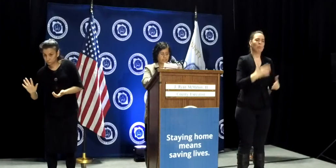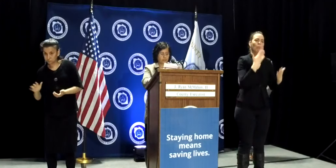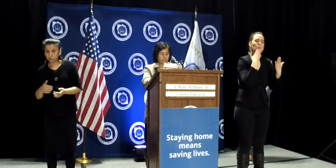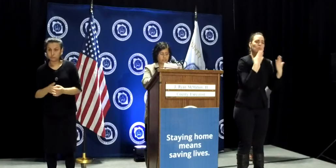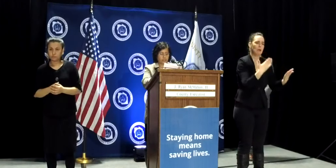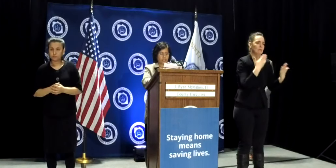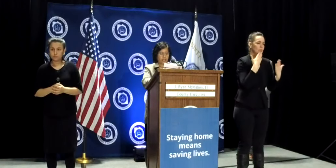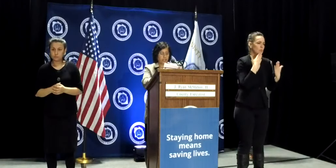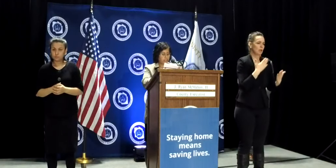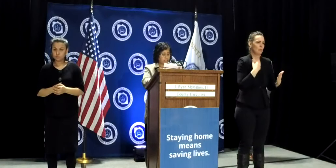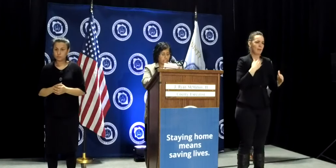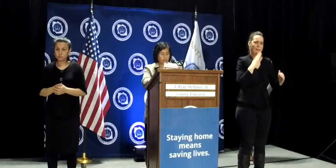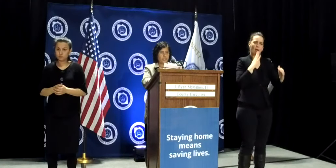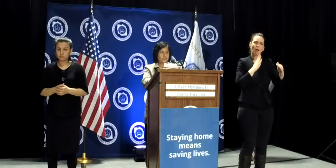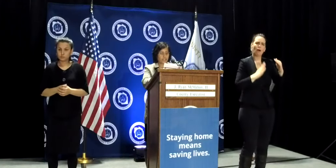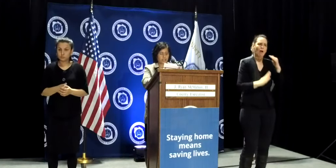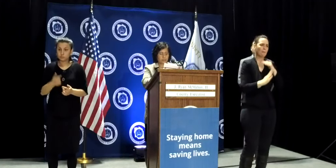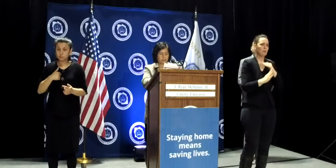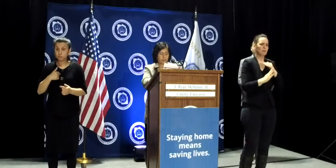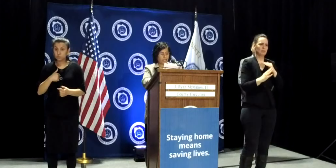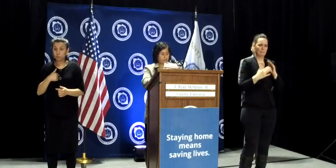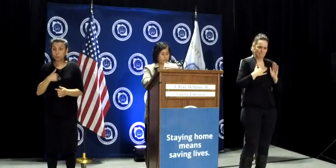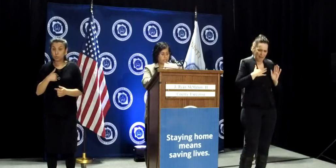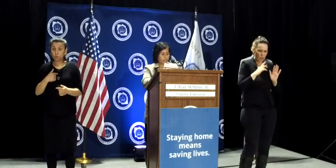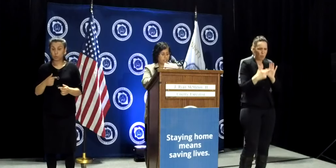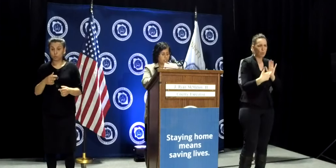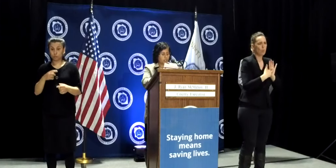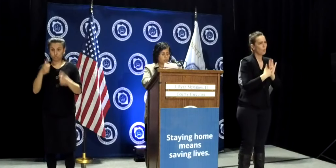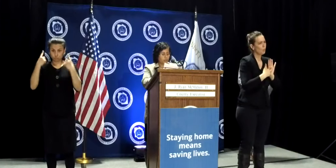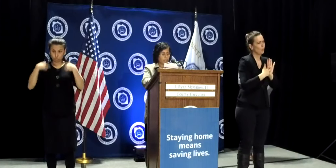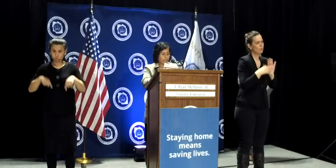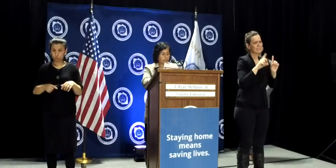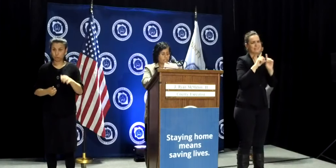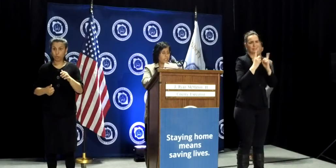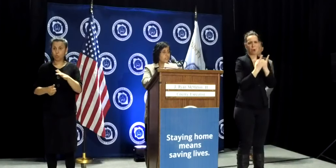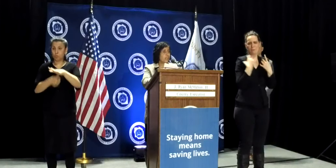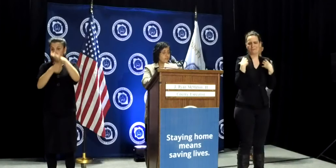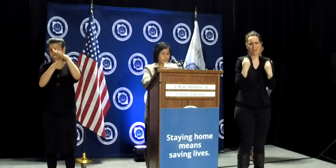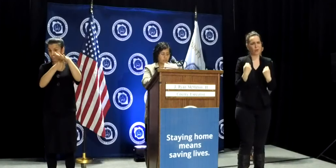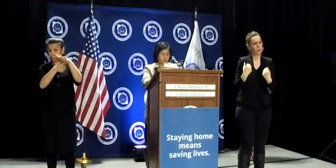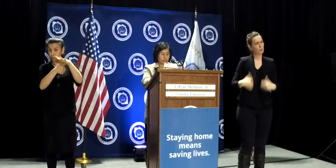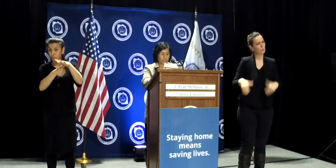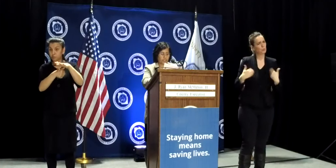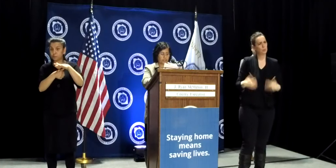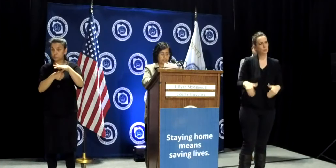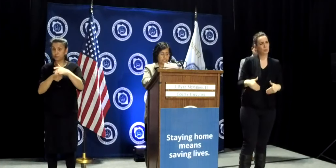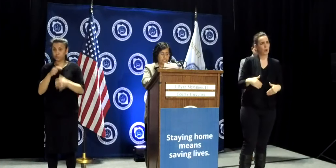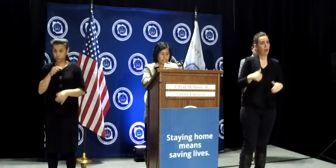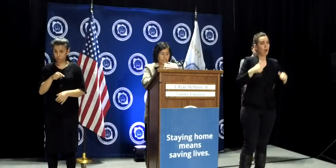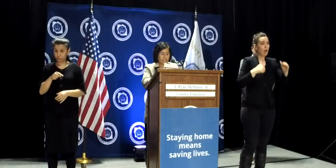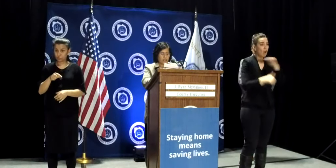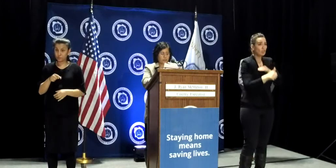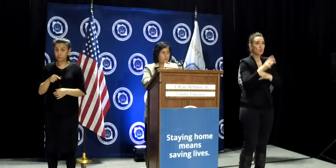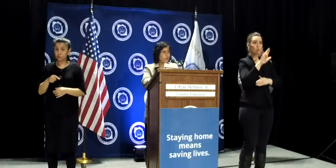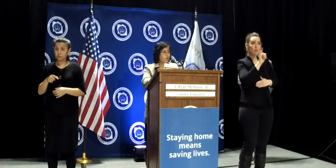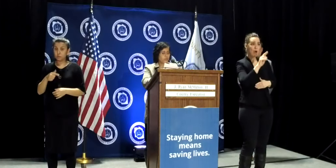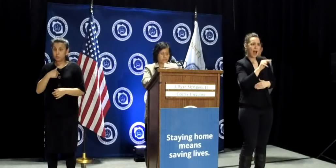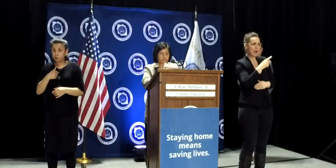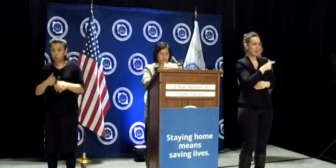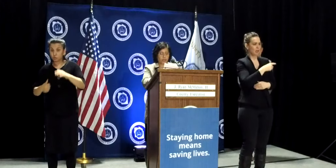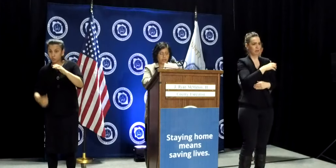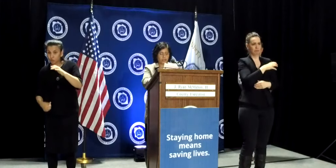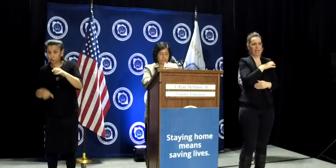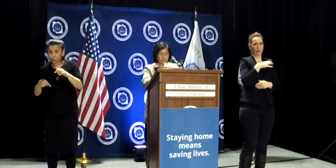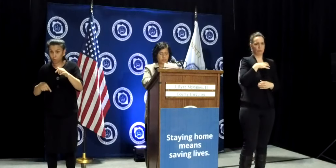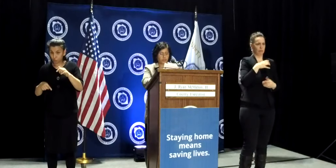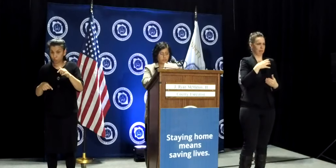as Health Commissioner under the County Executive, Ryan McMahon, who has been a champion of public health and have put forward